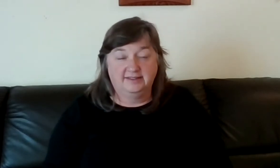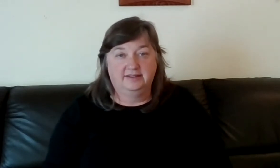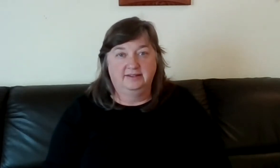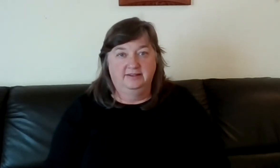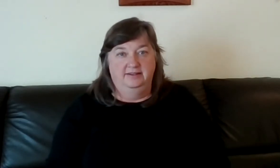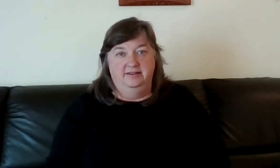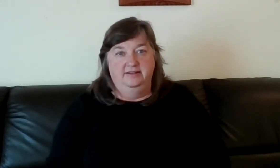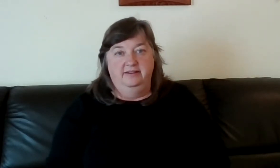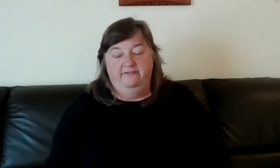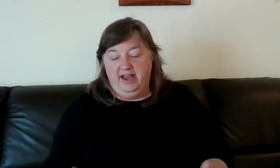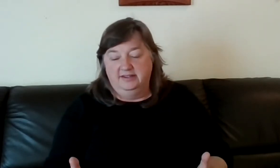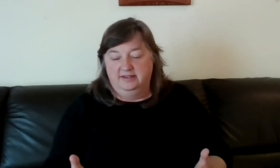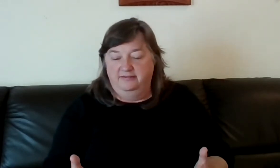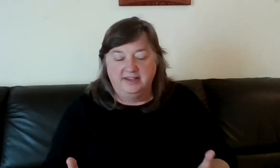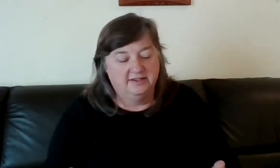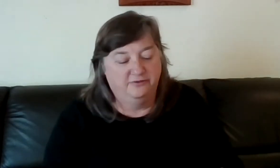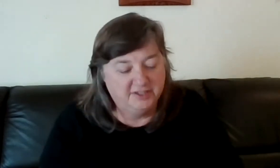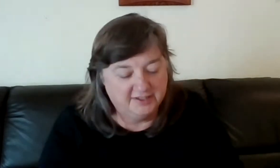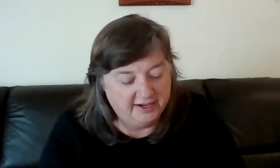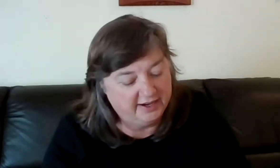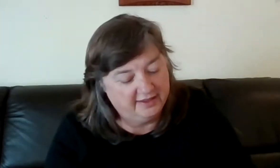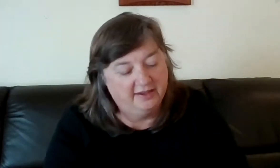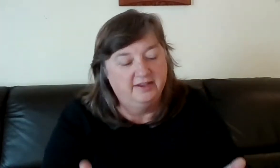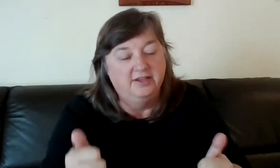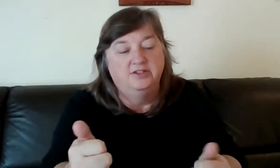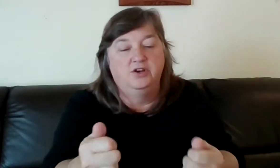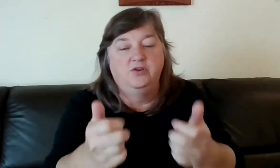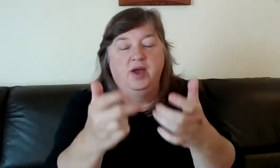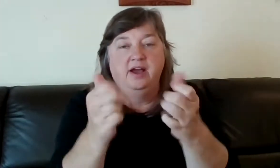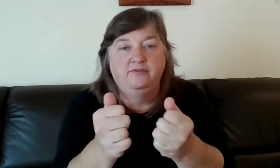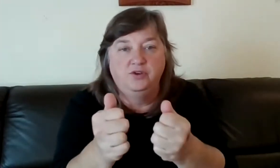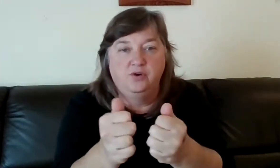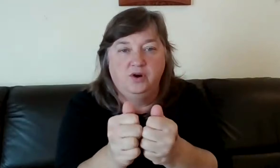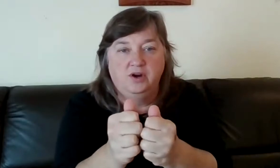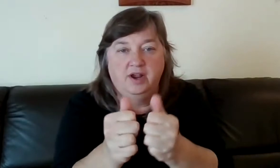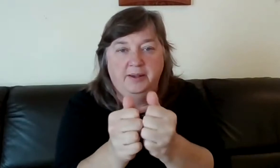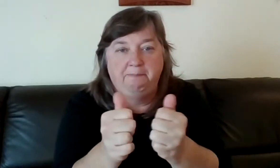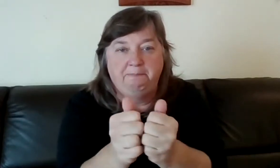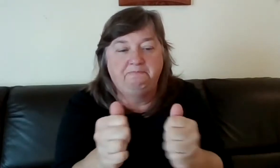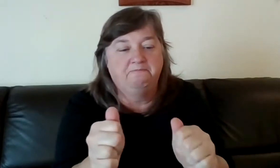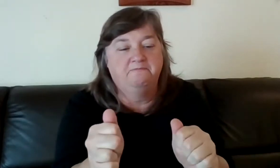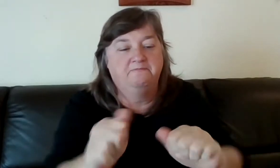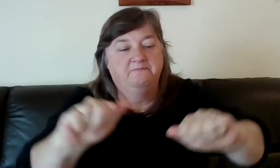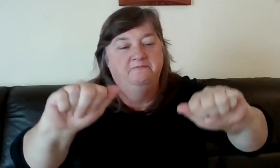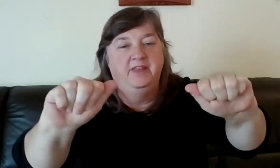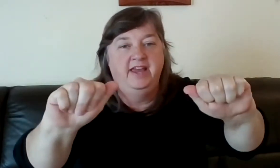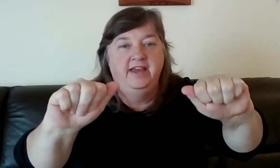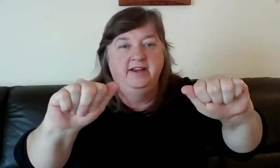Fast. Fast. Fast is a fun sign, I think. So you have your A